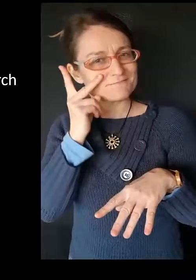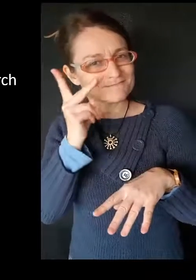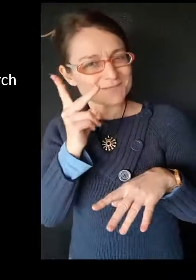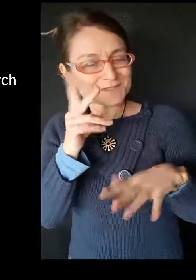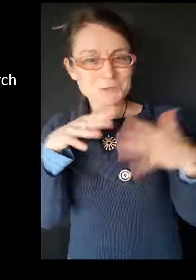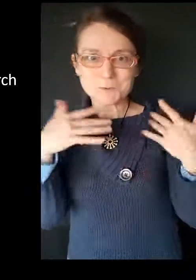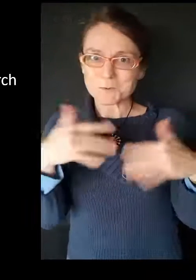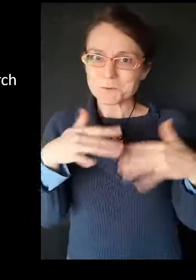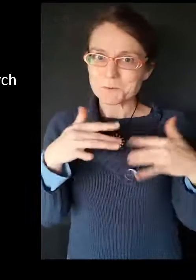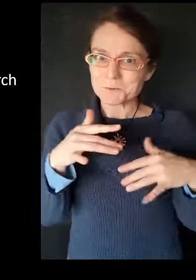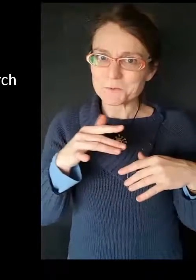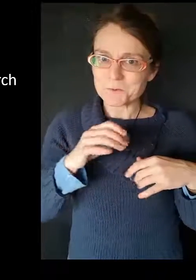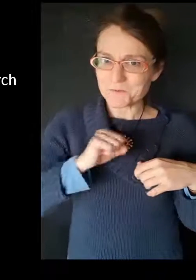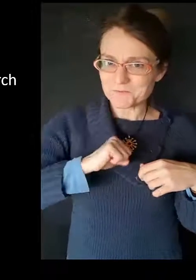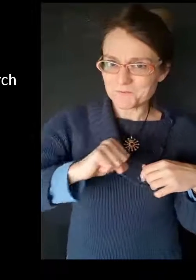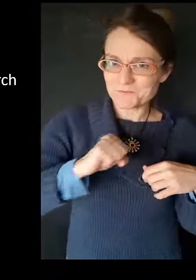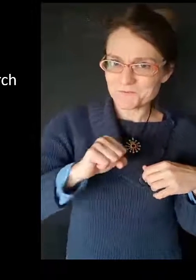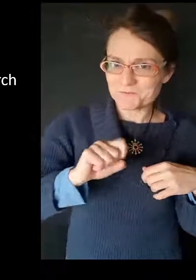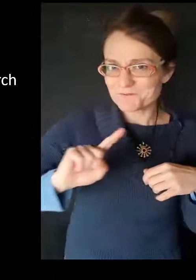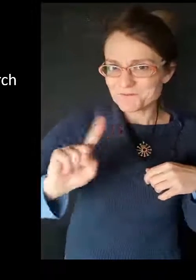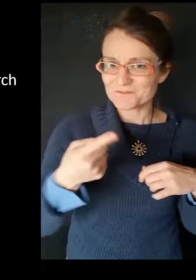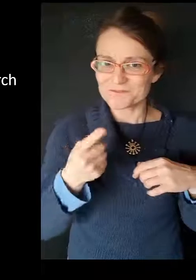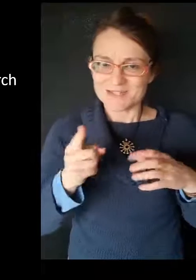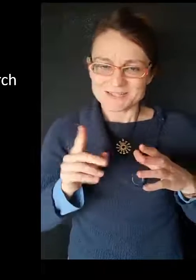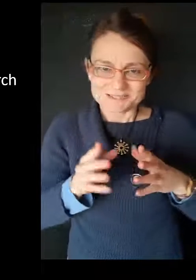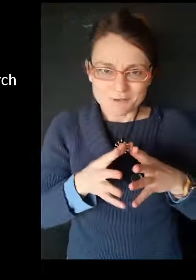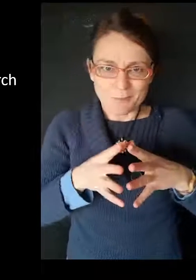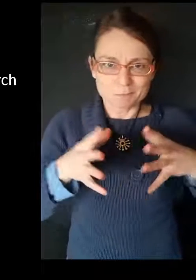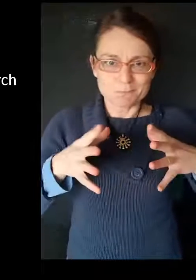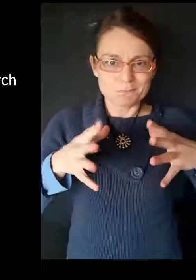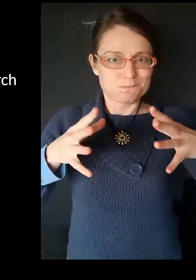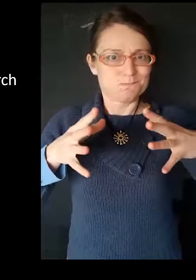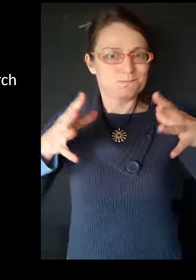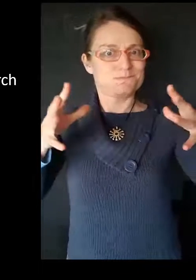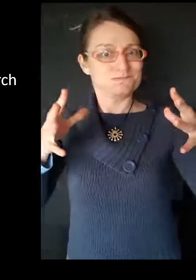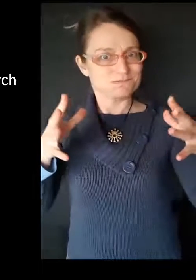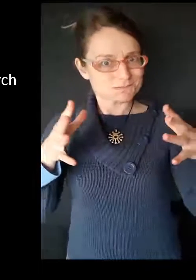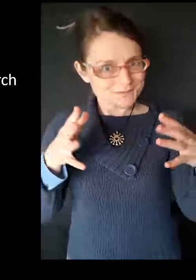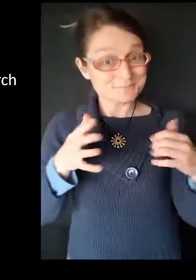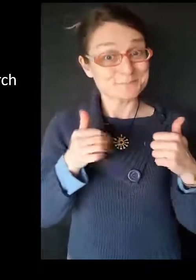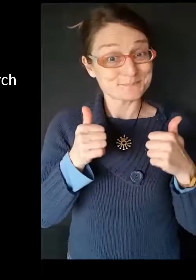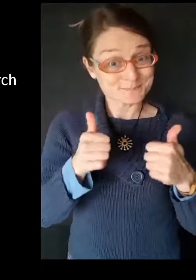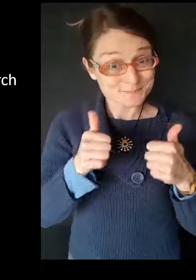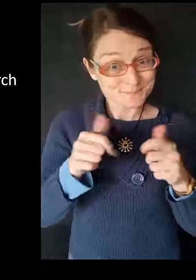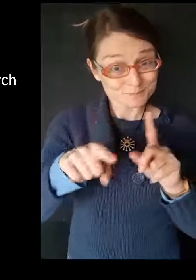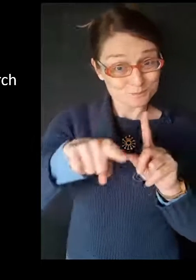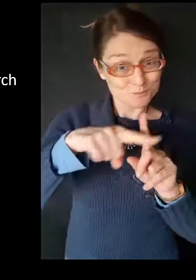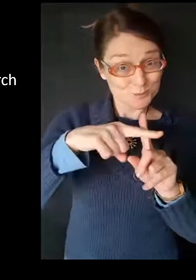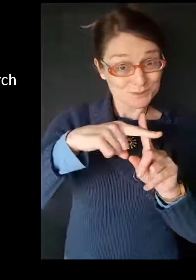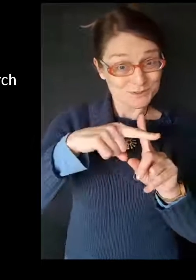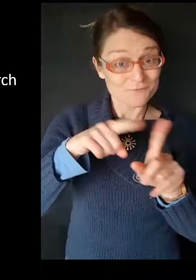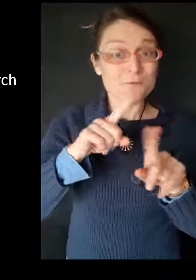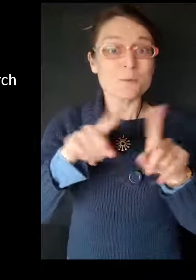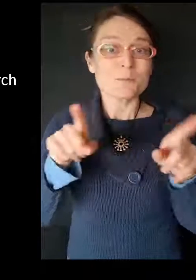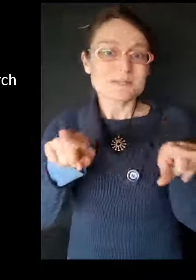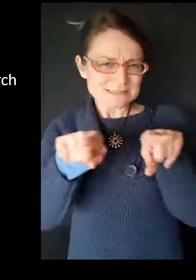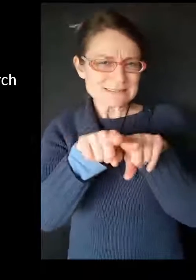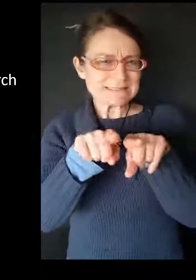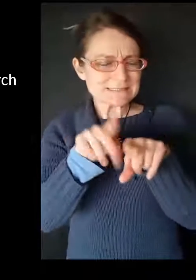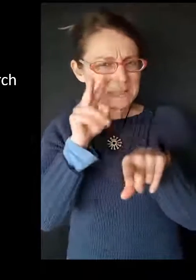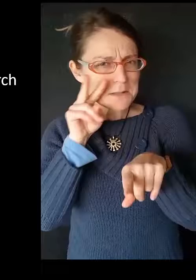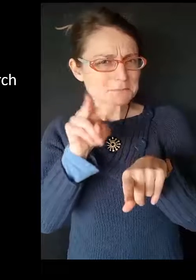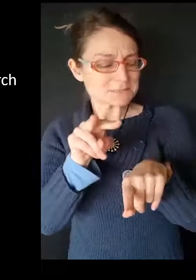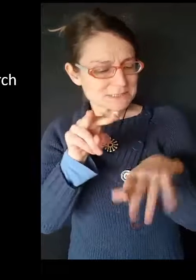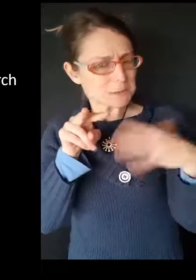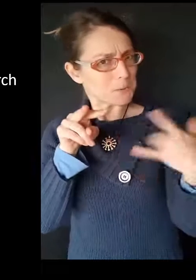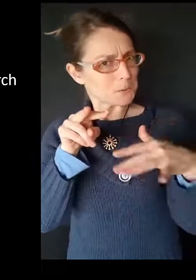this research field, which is rapidly growing in a very fast way, expanding, which of course is